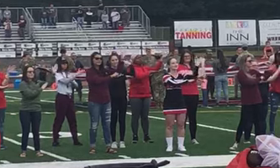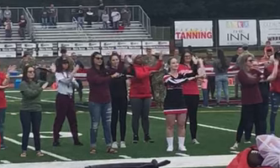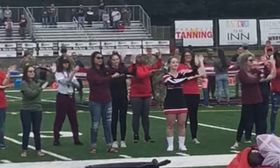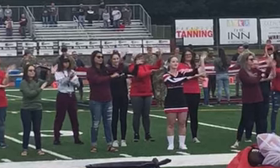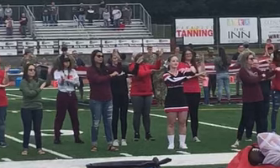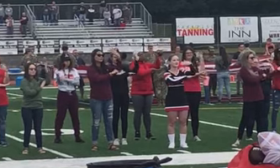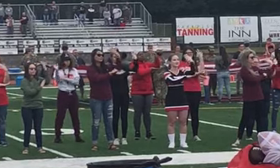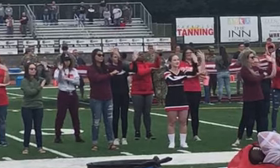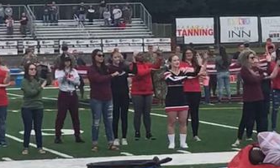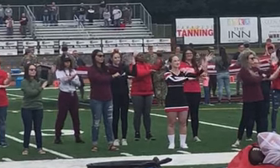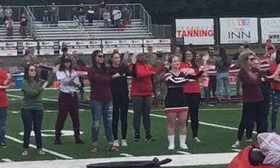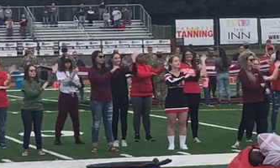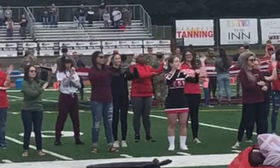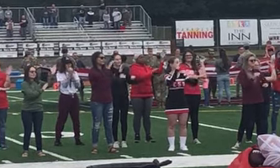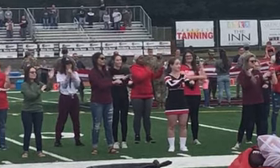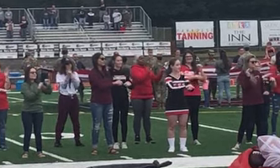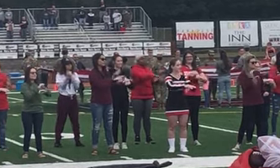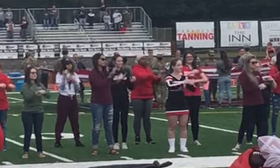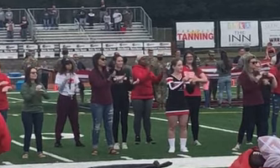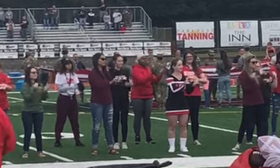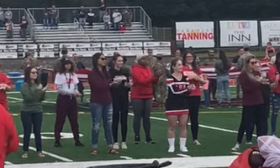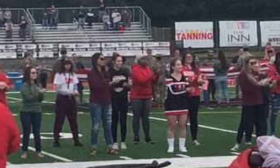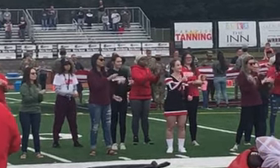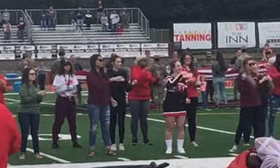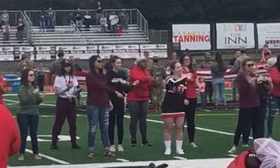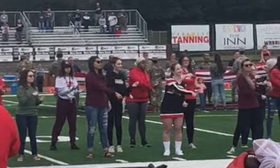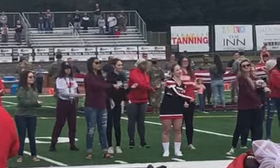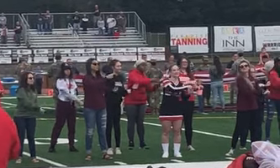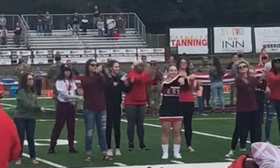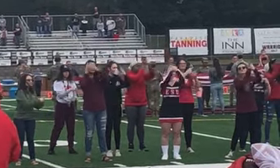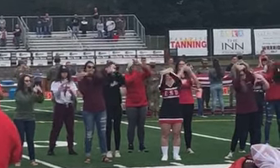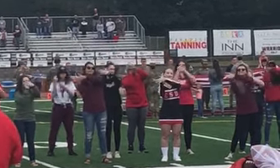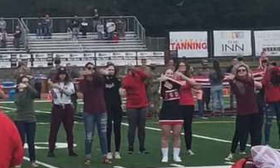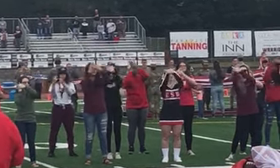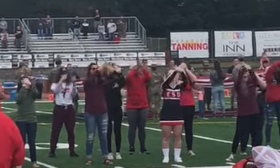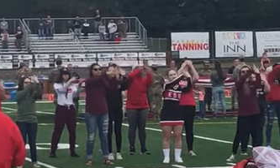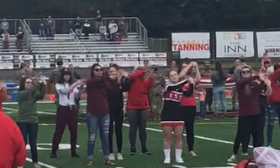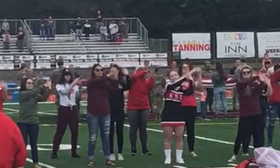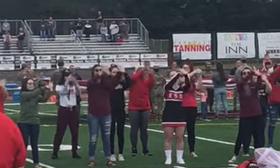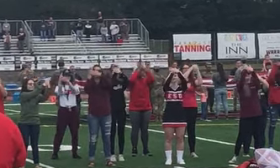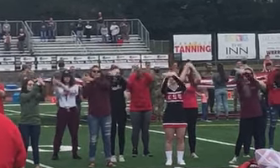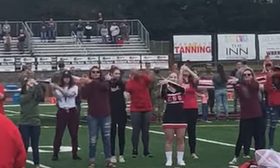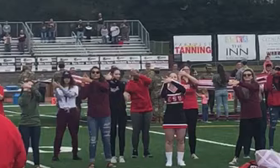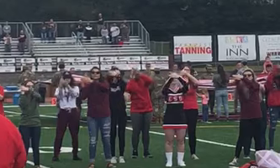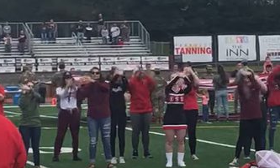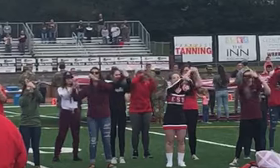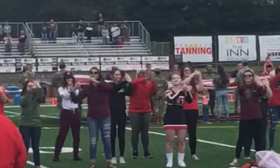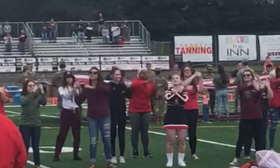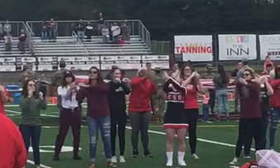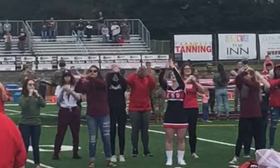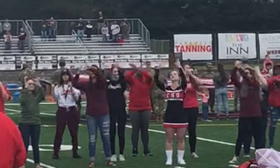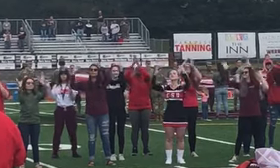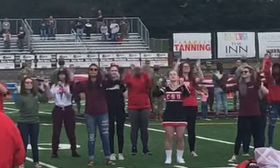streaming And the rocket's red glare, the bombs